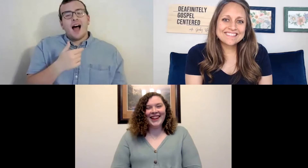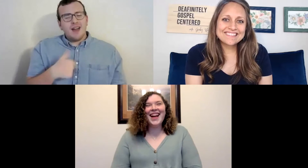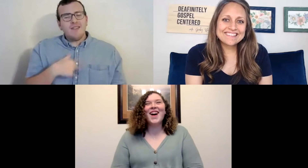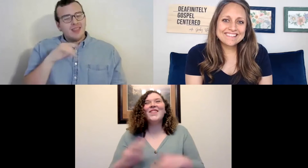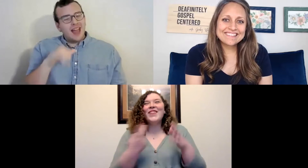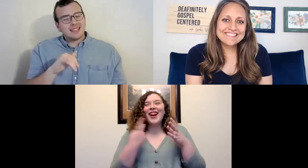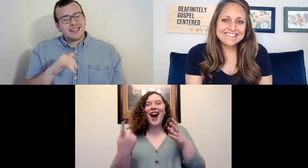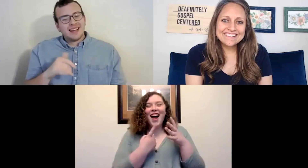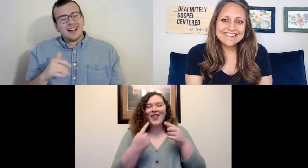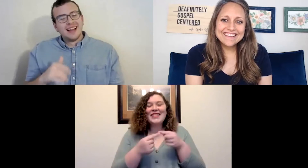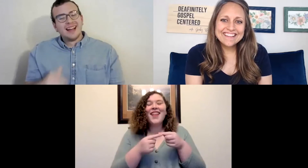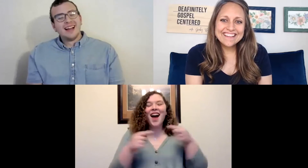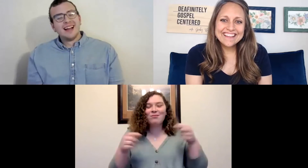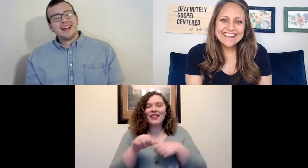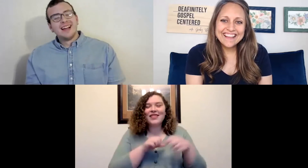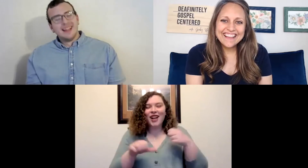extroverted.